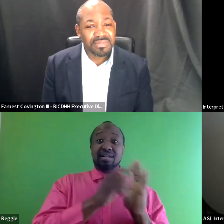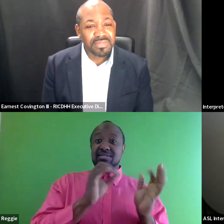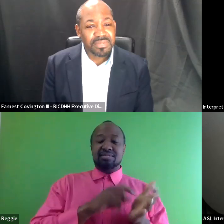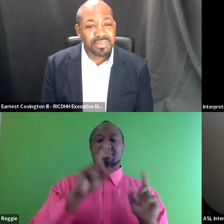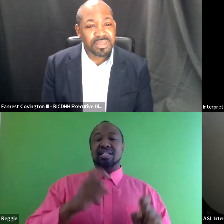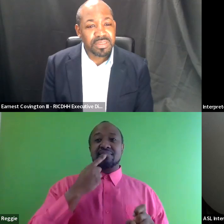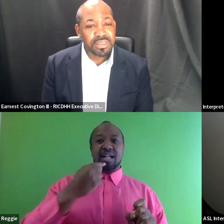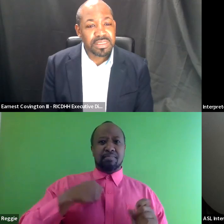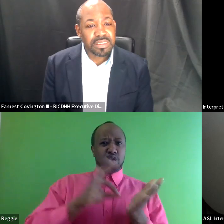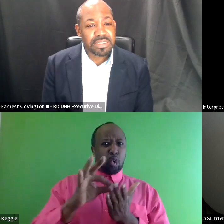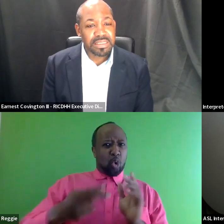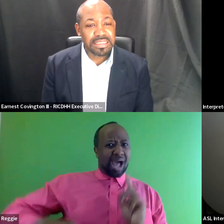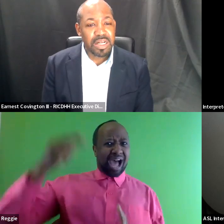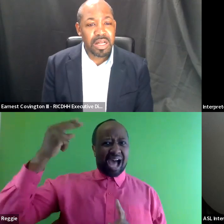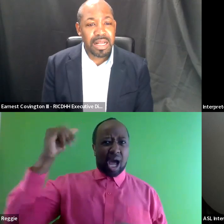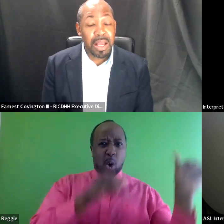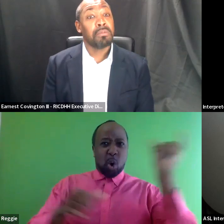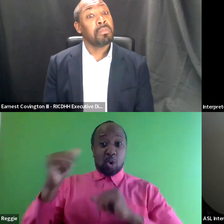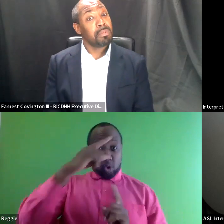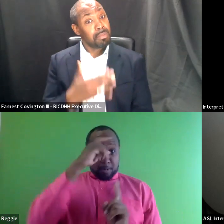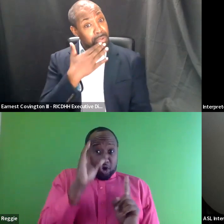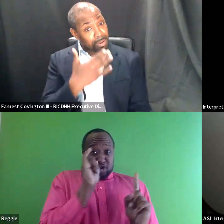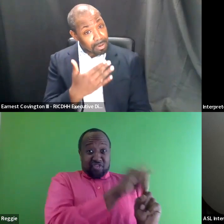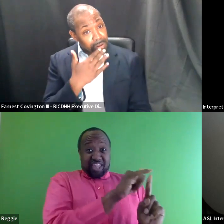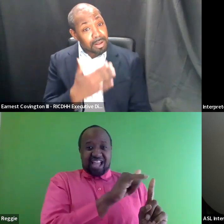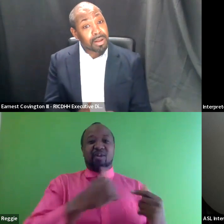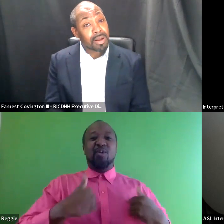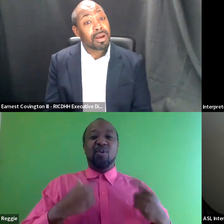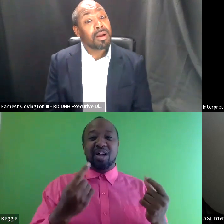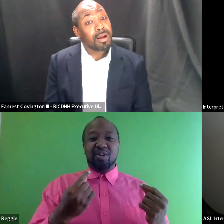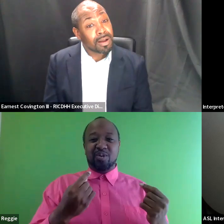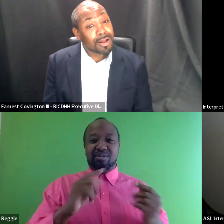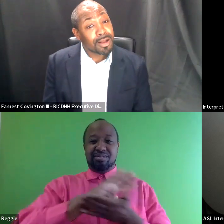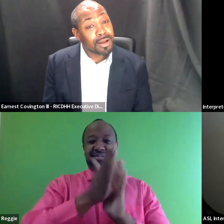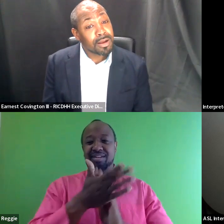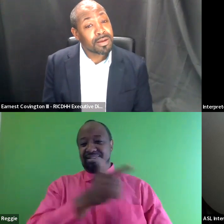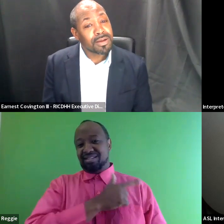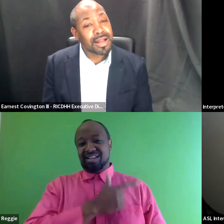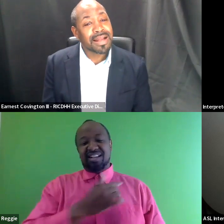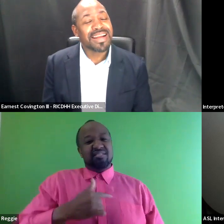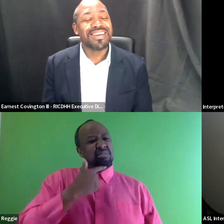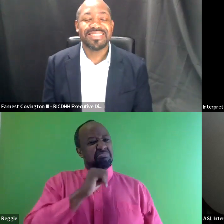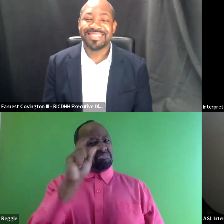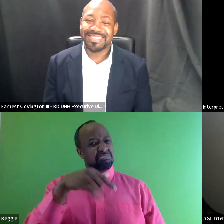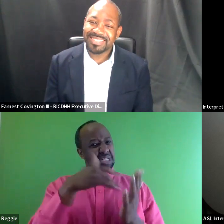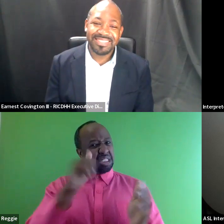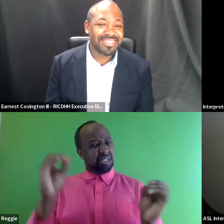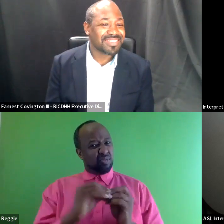In 3rd grade, you take these state tests or national tests, and I scored really high. They were surprised.